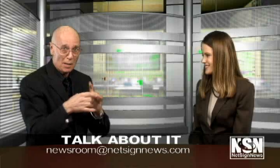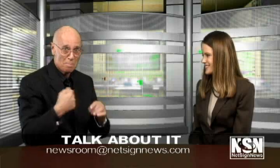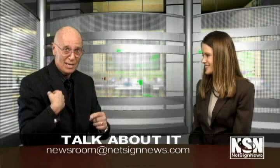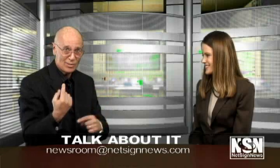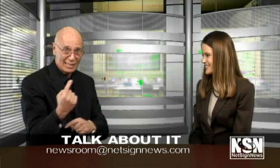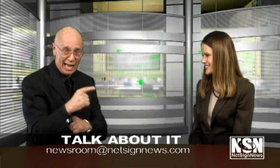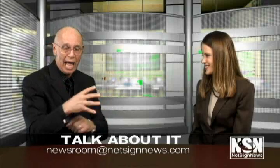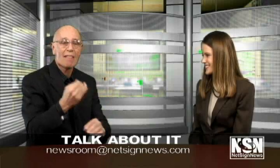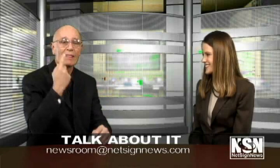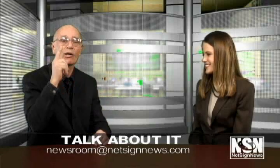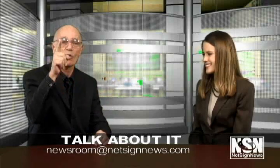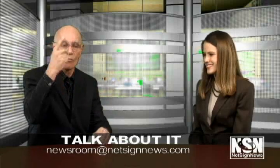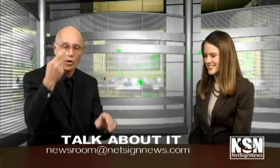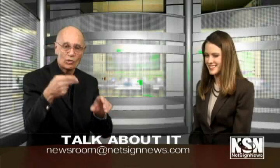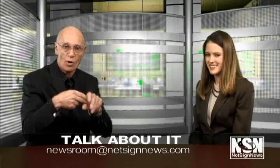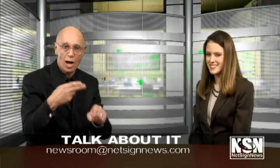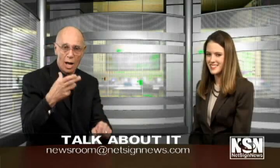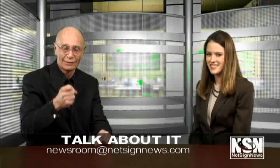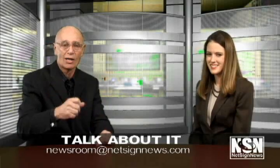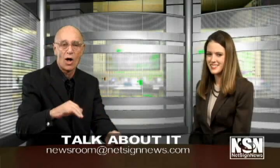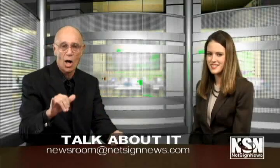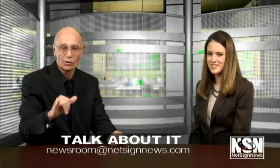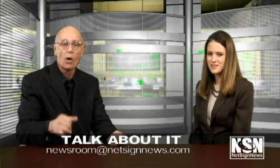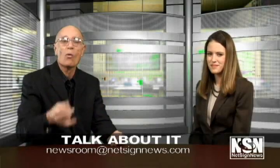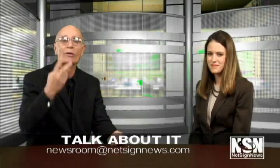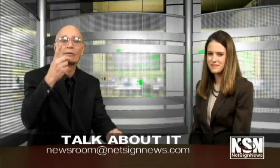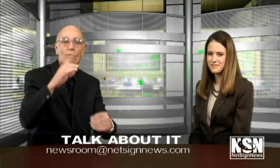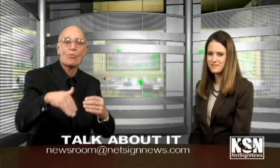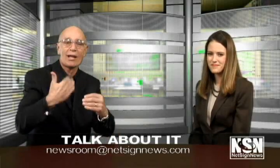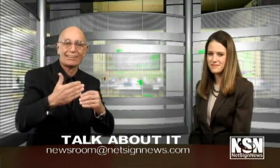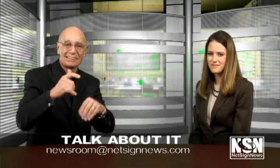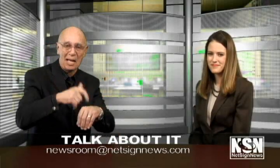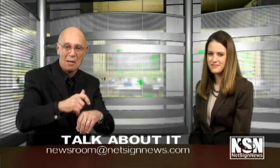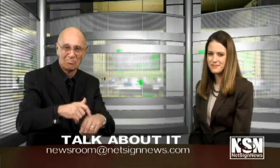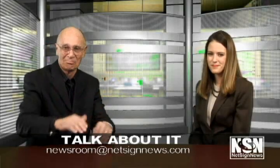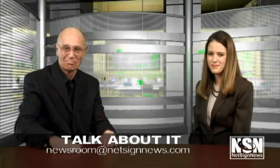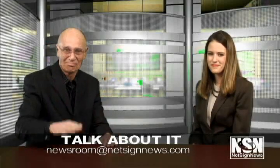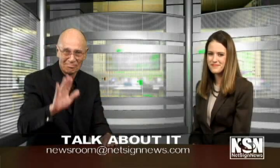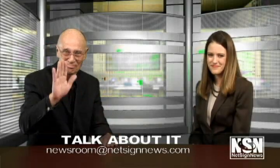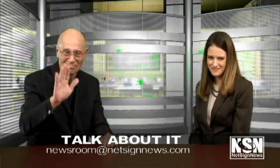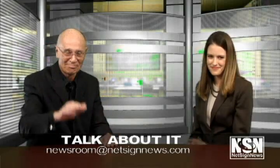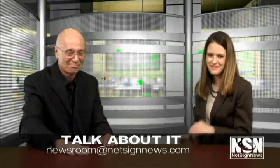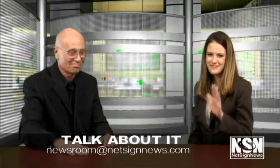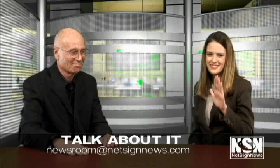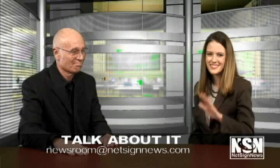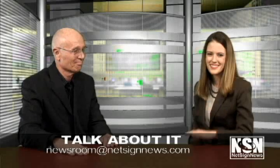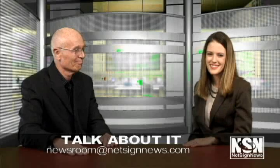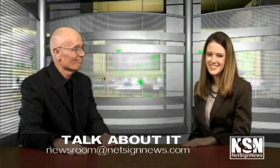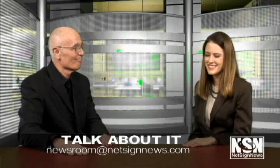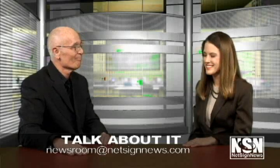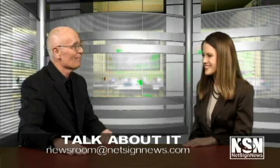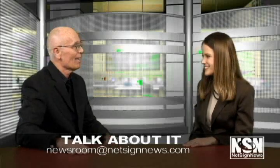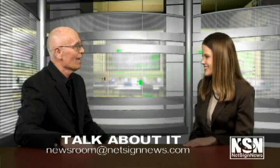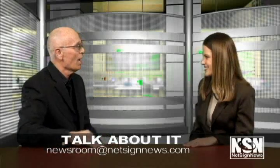for joining me today, and thank you for joining us also. We'll see you next time on Talk About It. Bye-bye. Bye-bye.